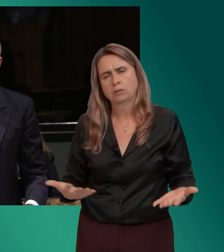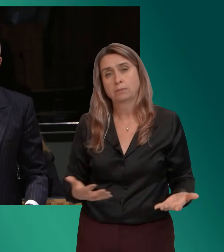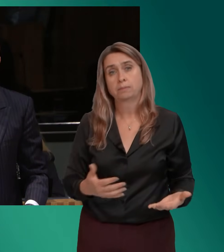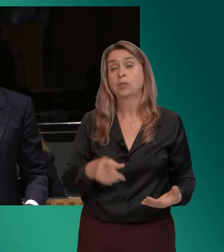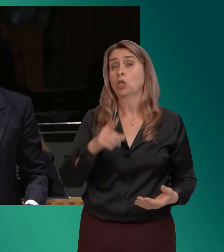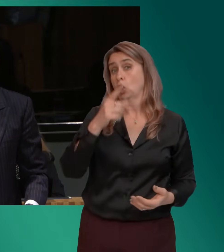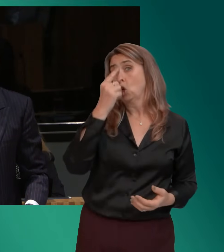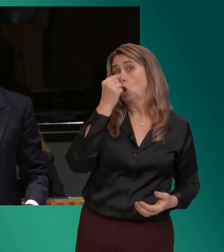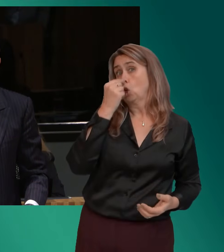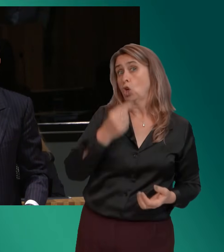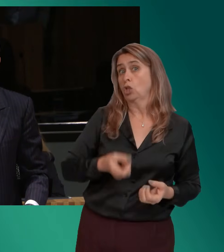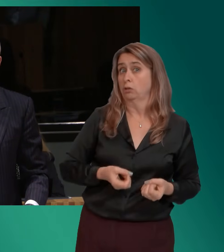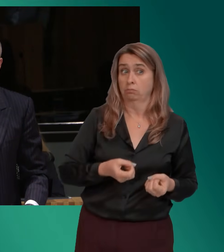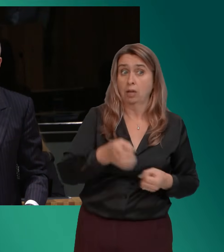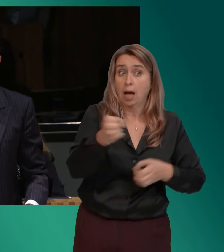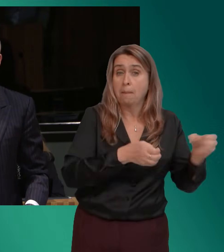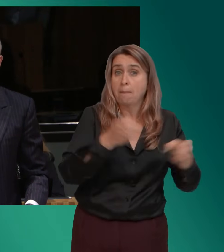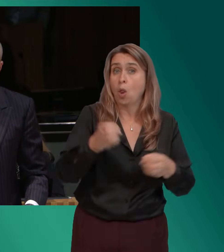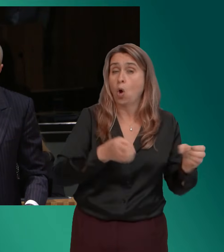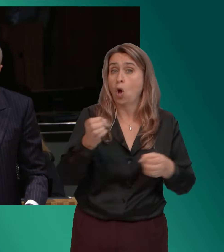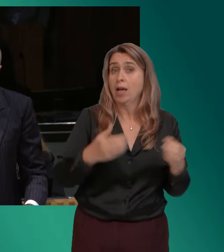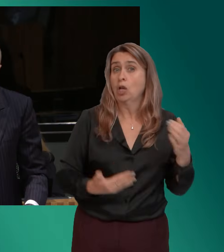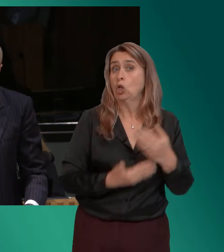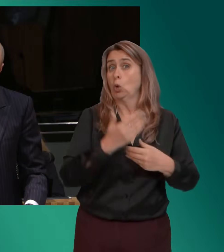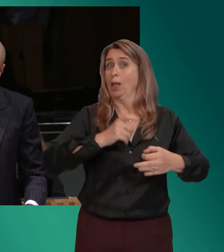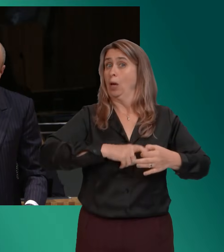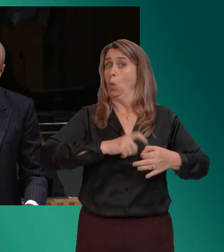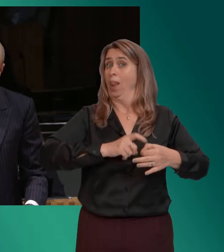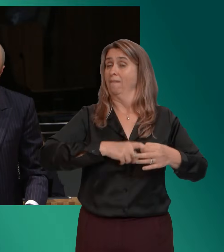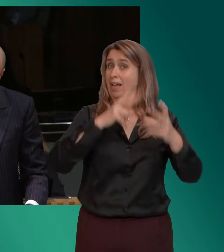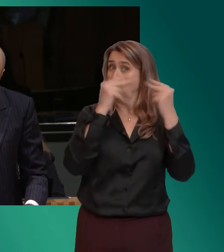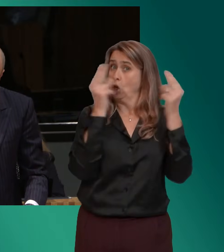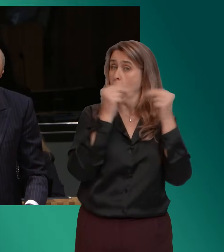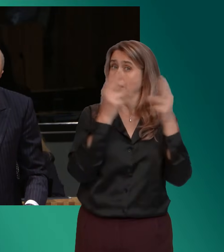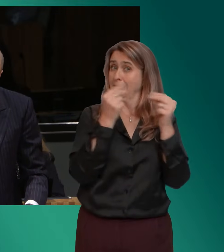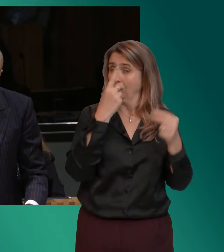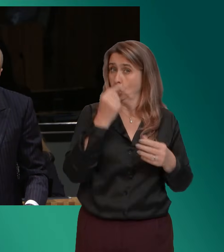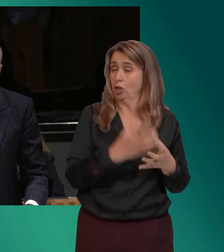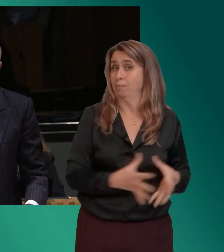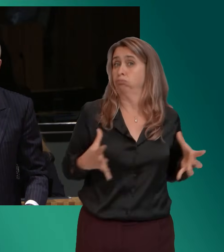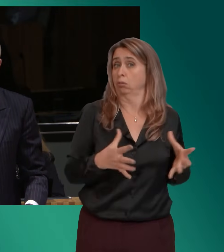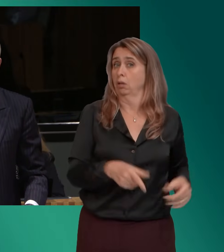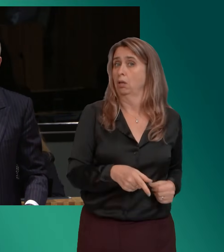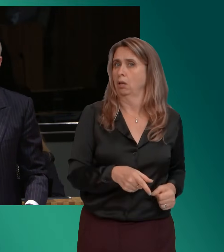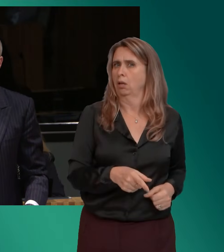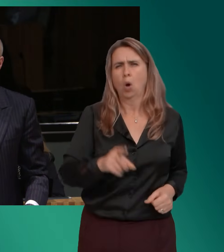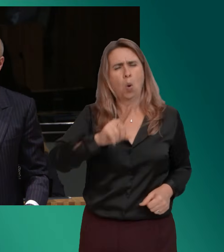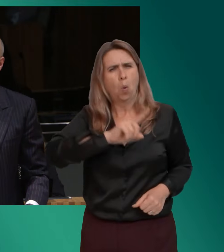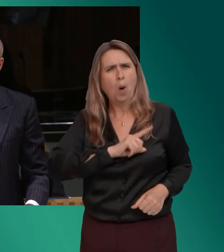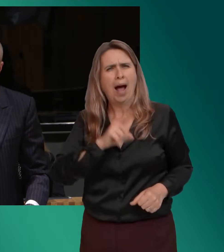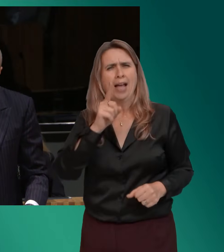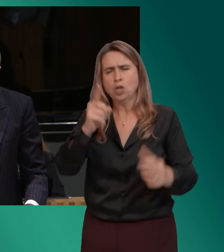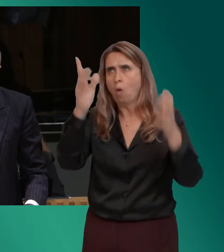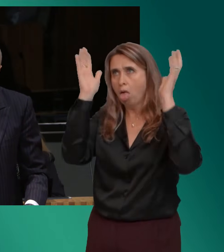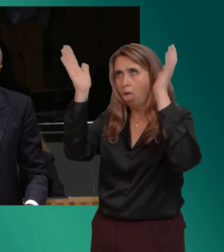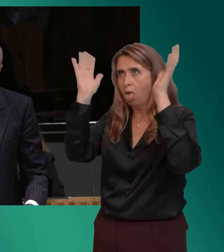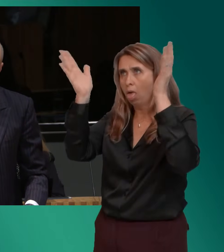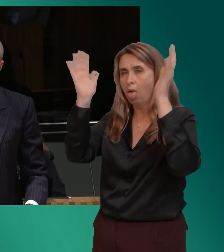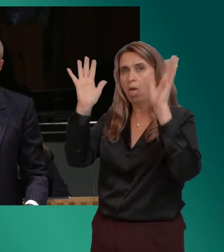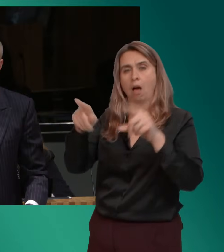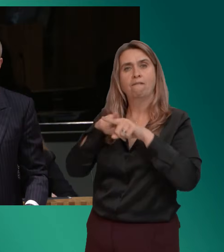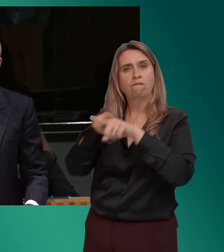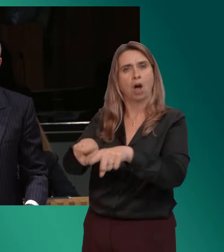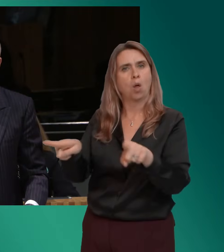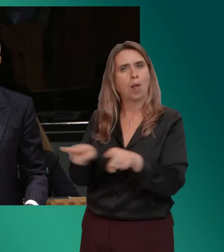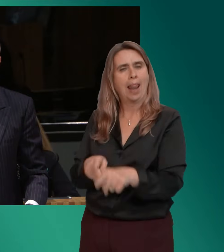could be used to employ hundreds of newly qualified nurses. So, First Minister, why are you continuing Labour's policy